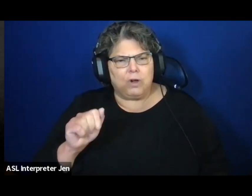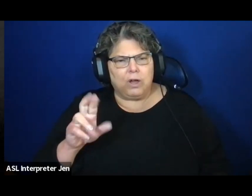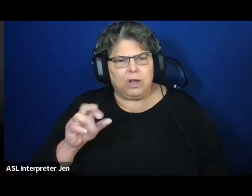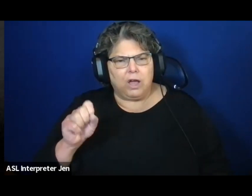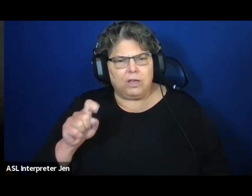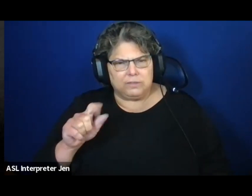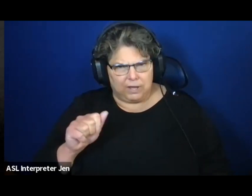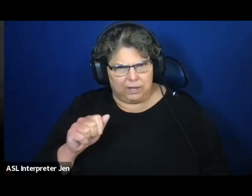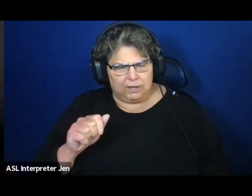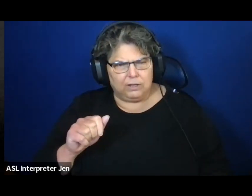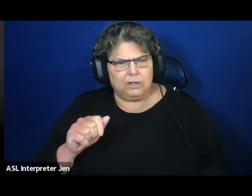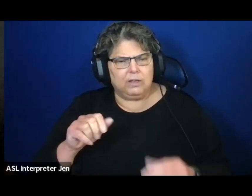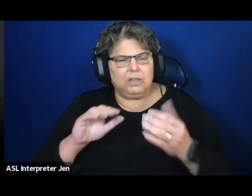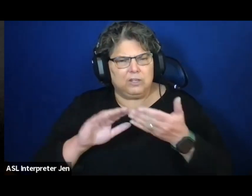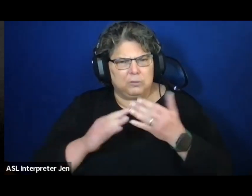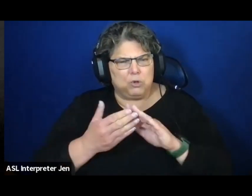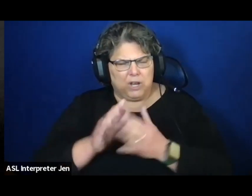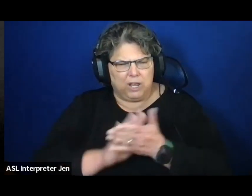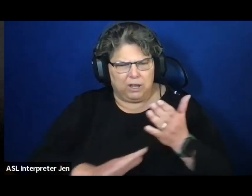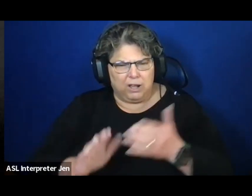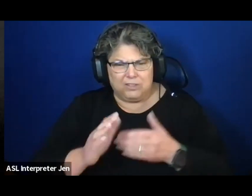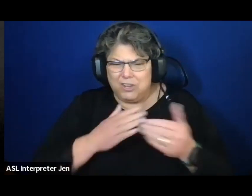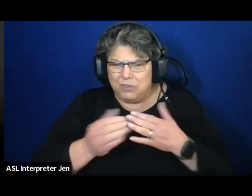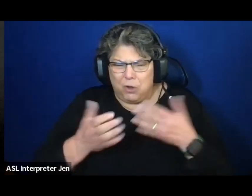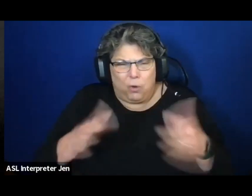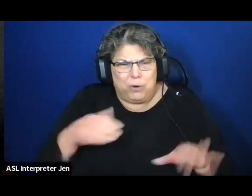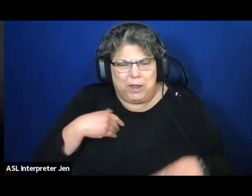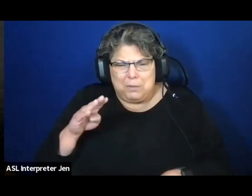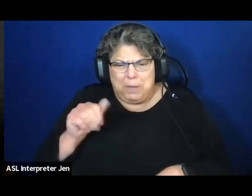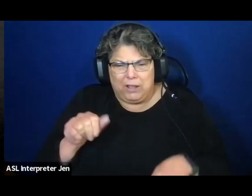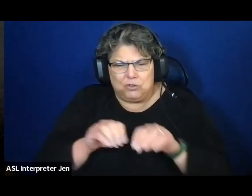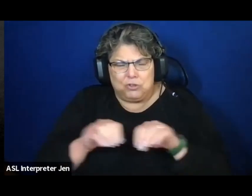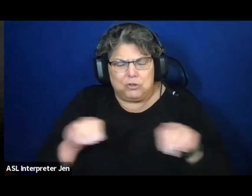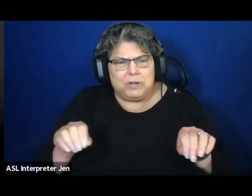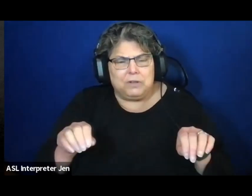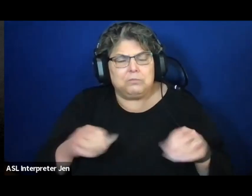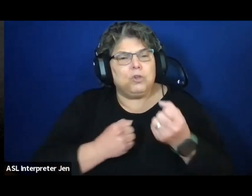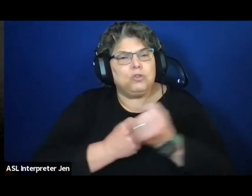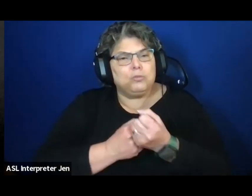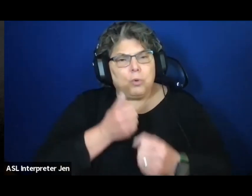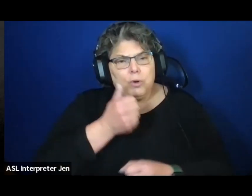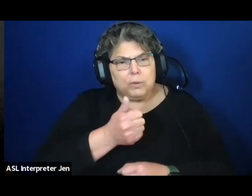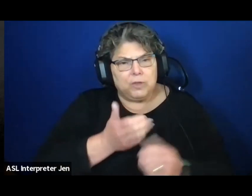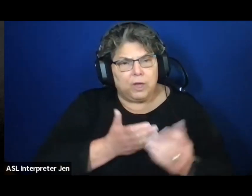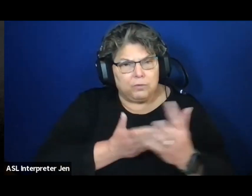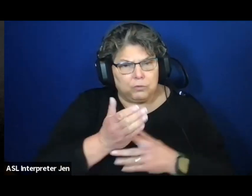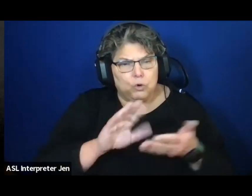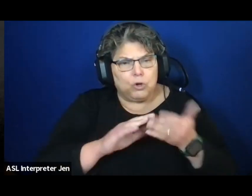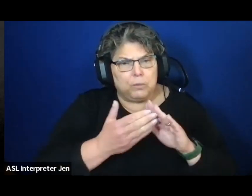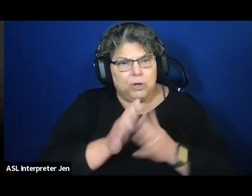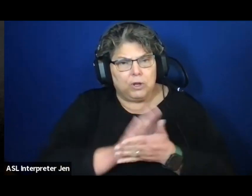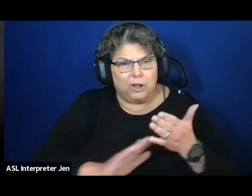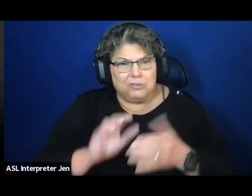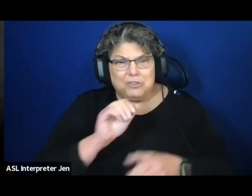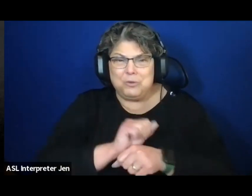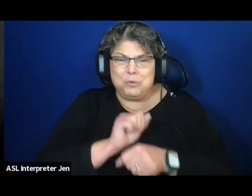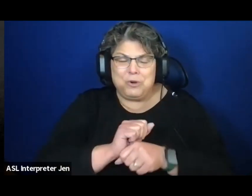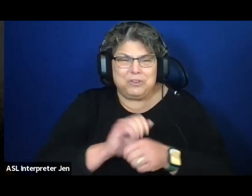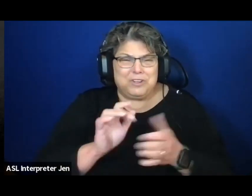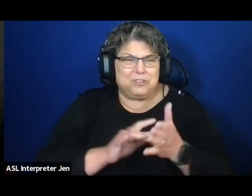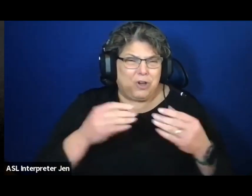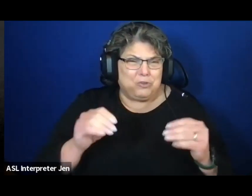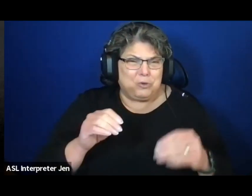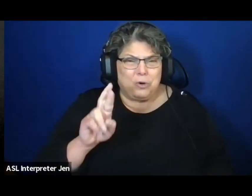in agriculture and environmental science. To support himself through community college, George worked at Rite Aid.